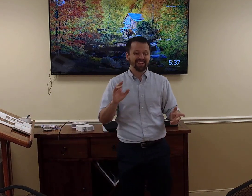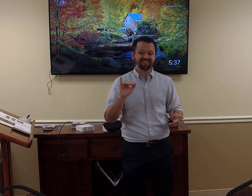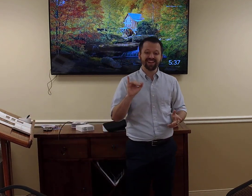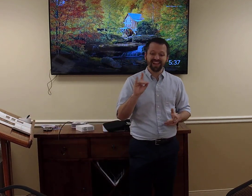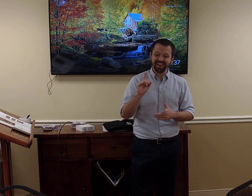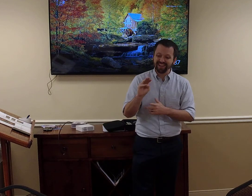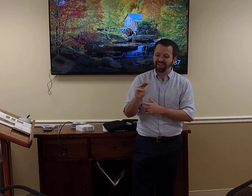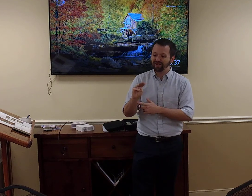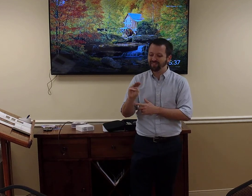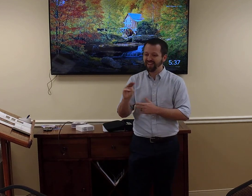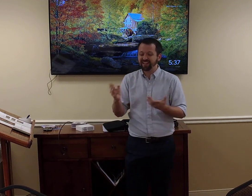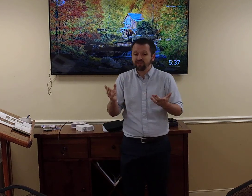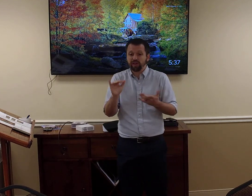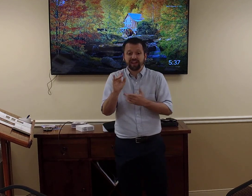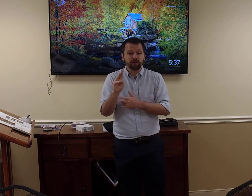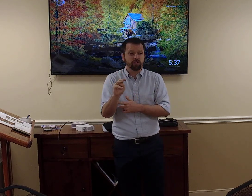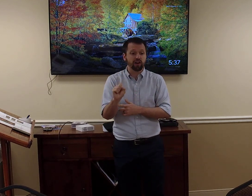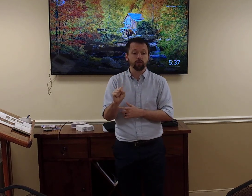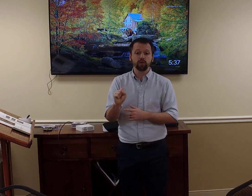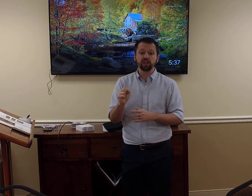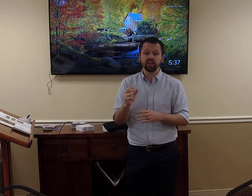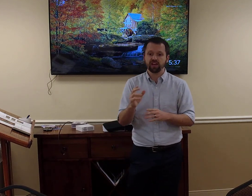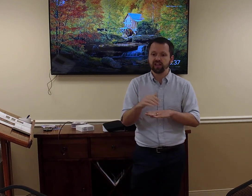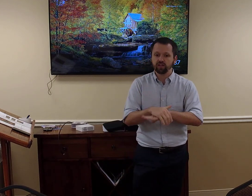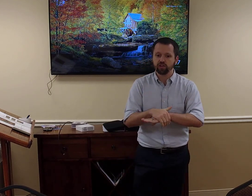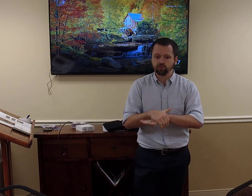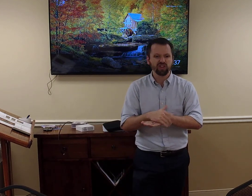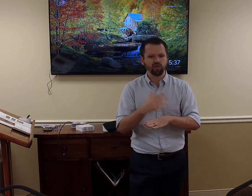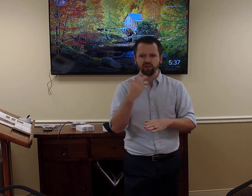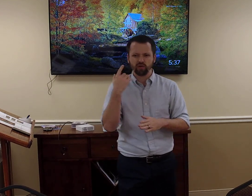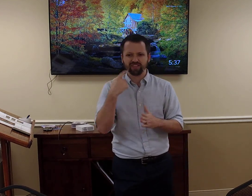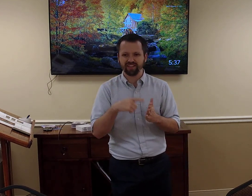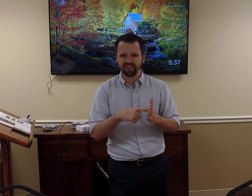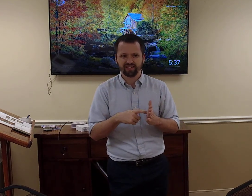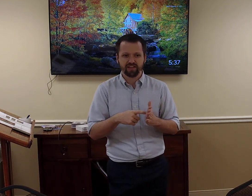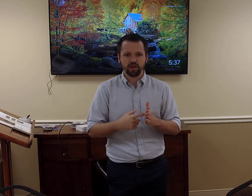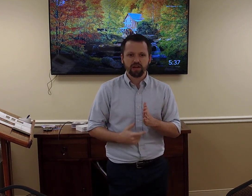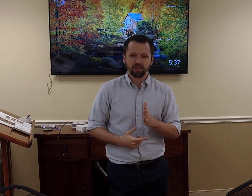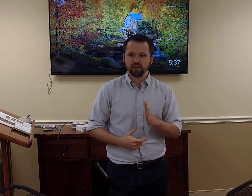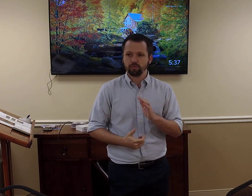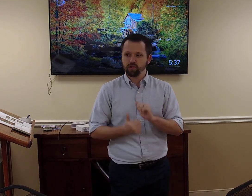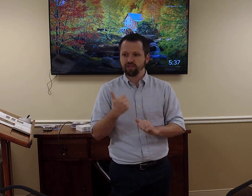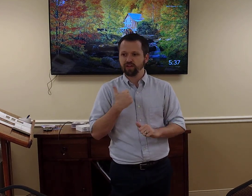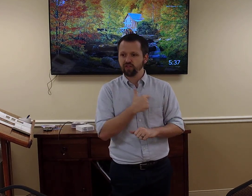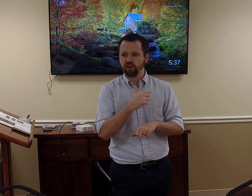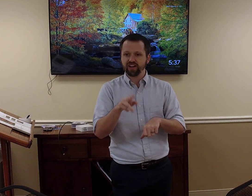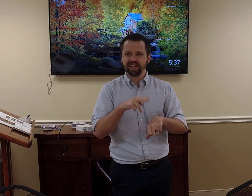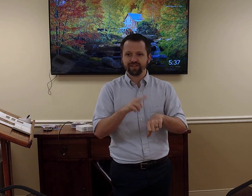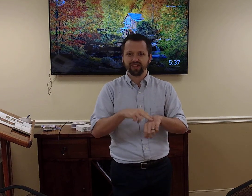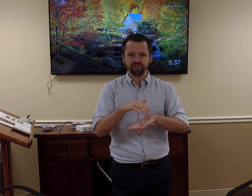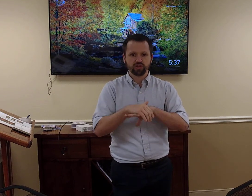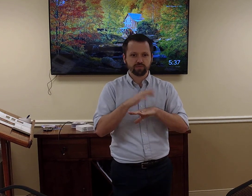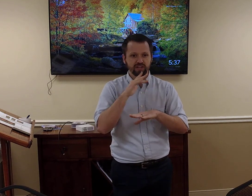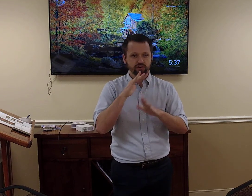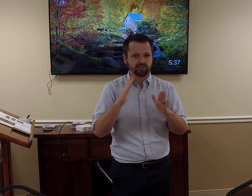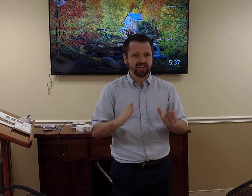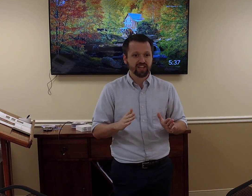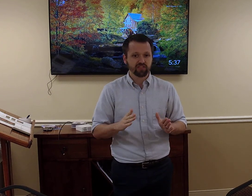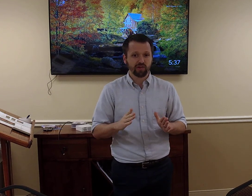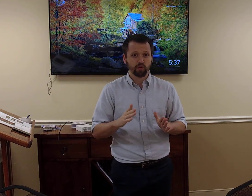an idiom. That's what idioms are. And we in English we don't notice it because most of us are native English speakers, and so we